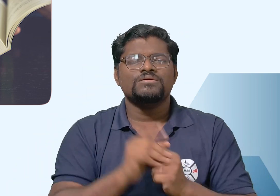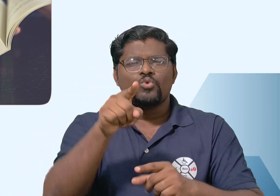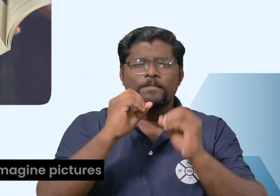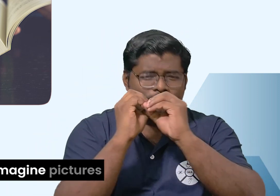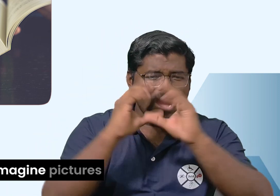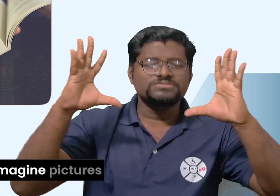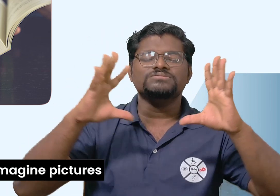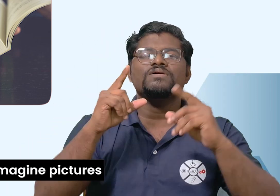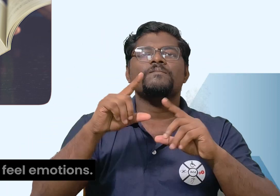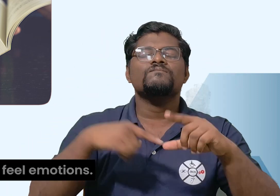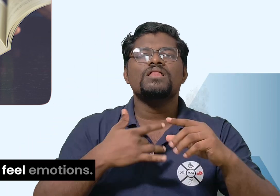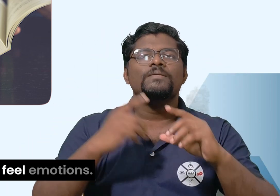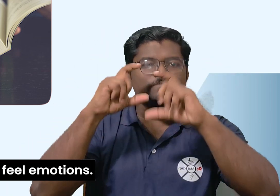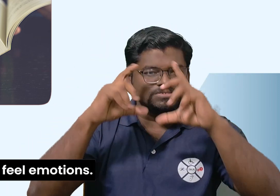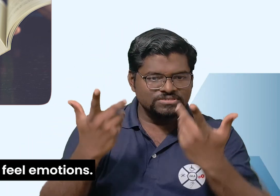You imagine pictures and feel emotions.